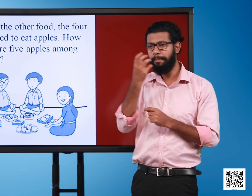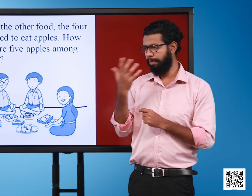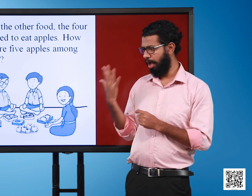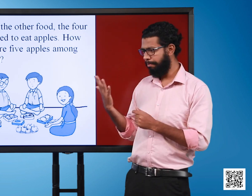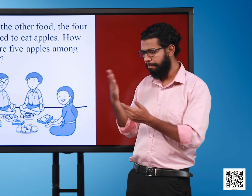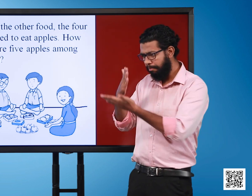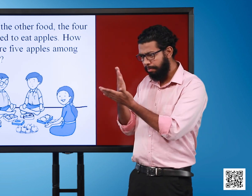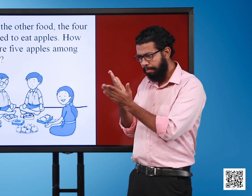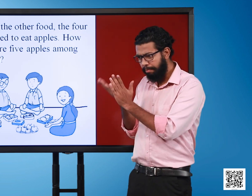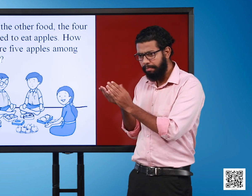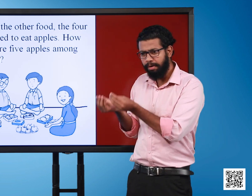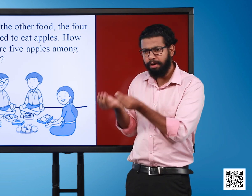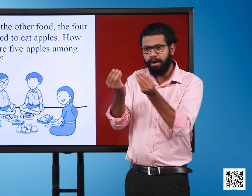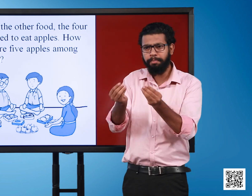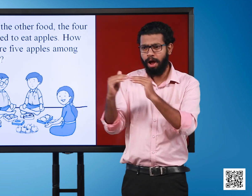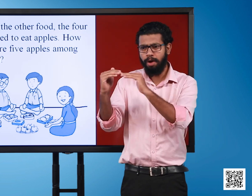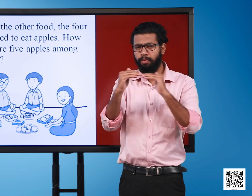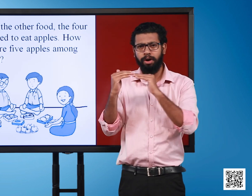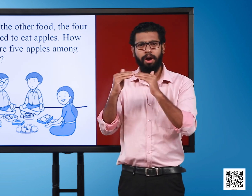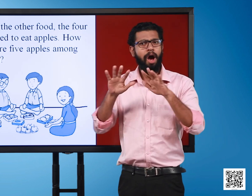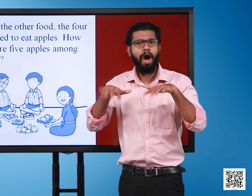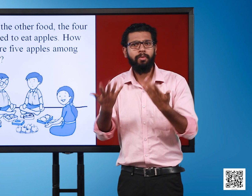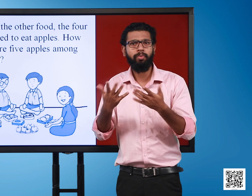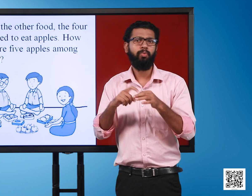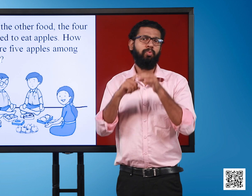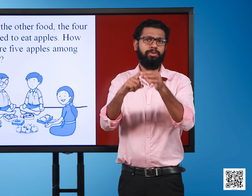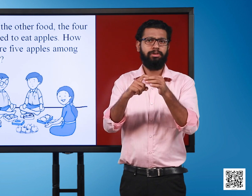How can they share 5 apples among 4 of them?